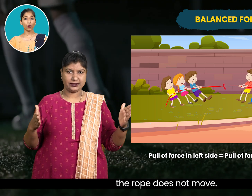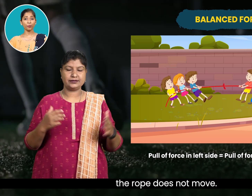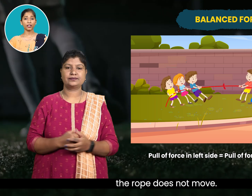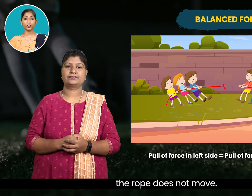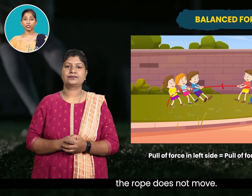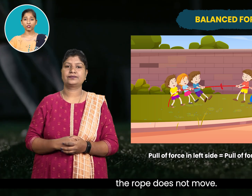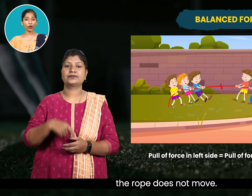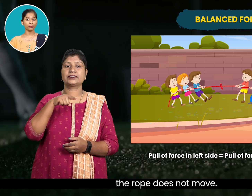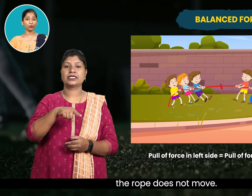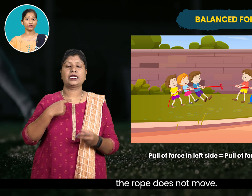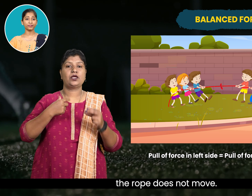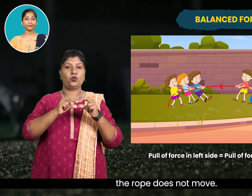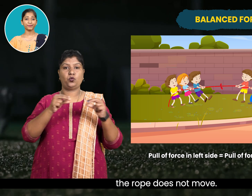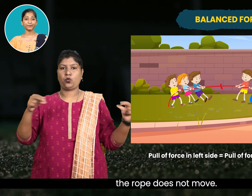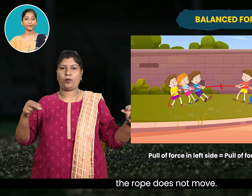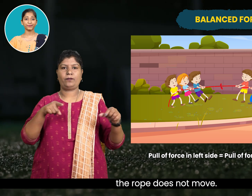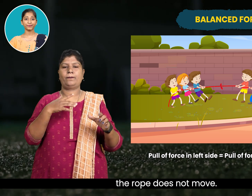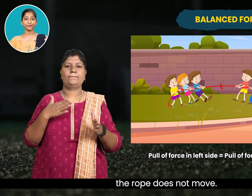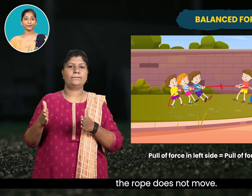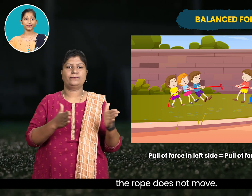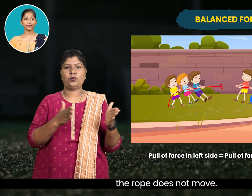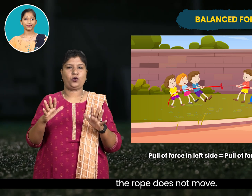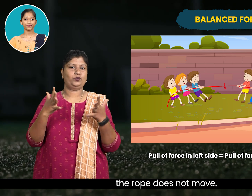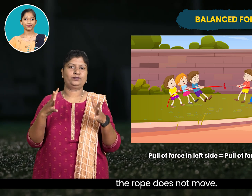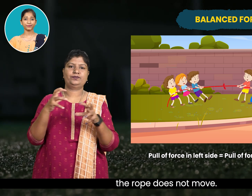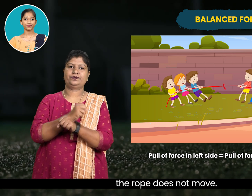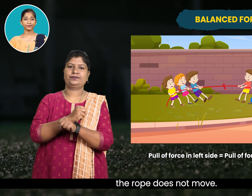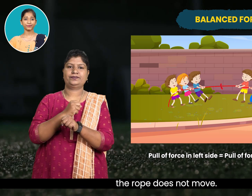the rope does not move.